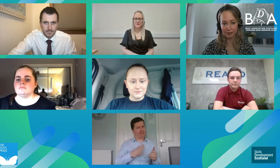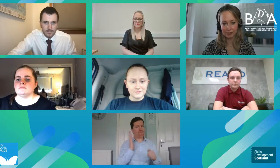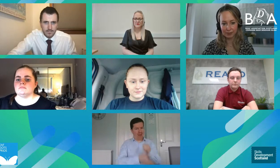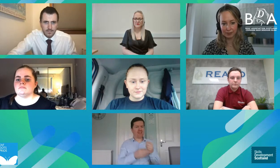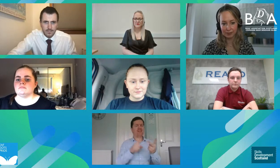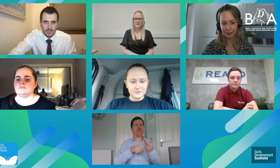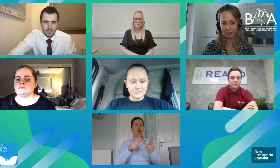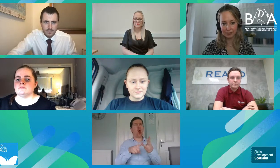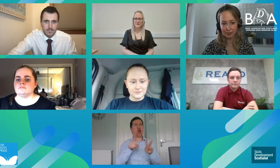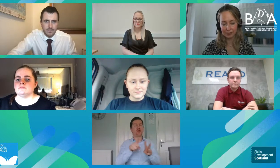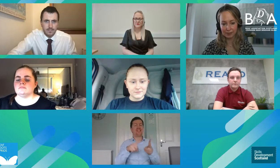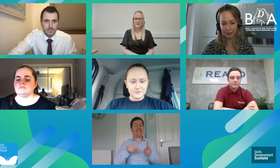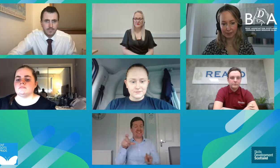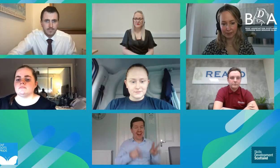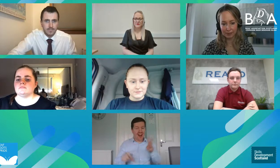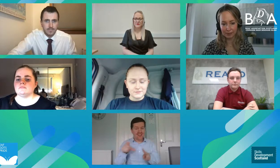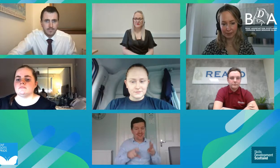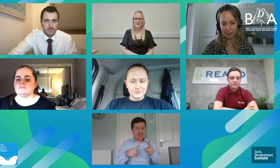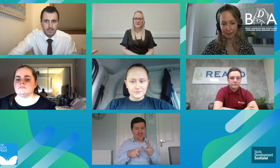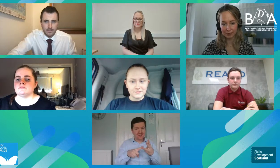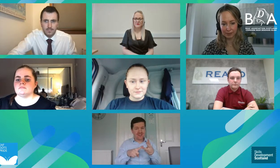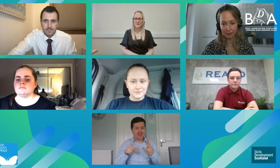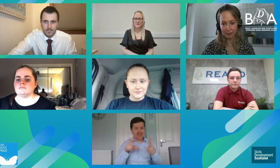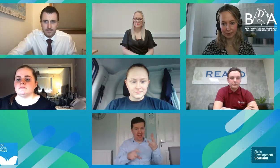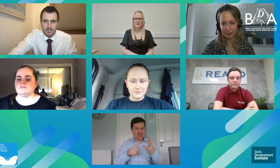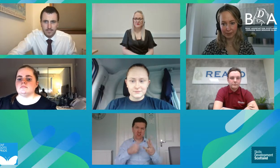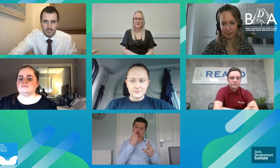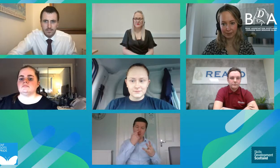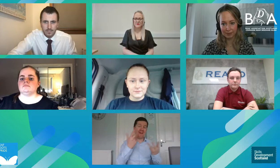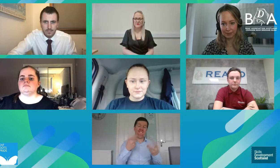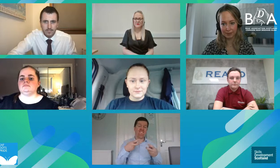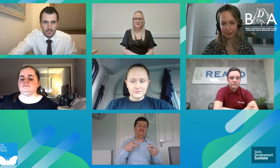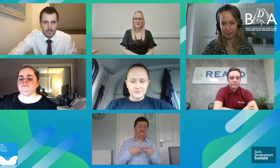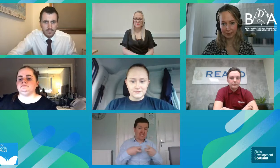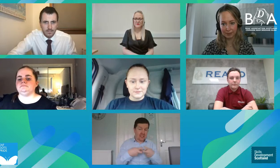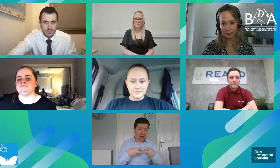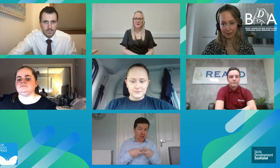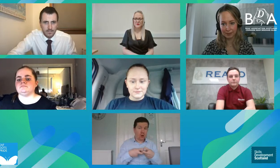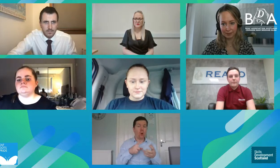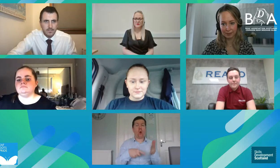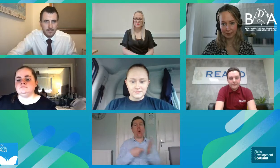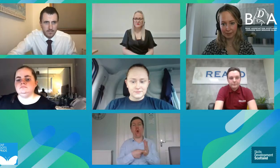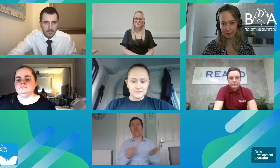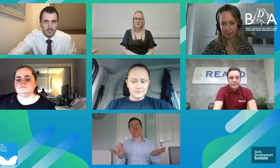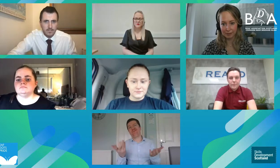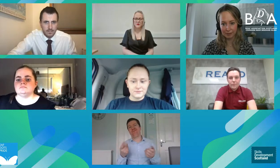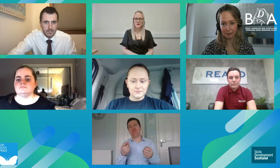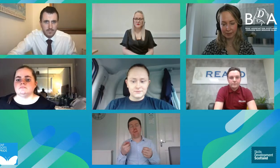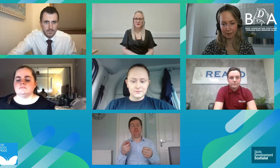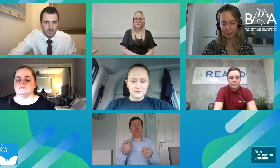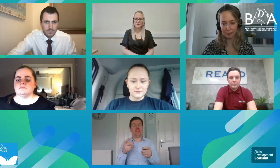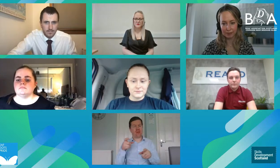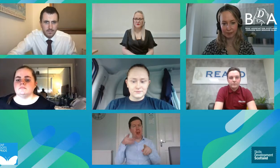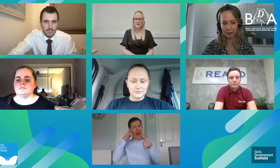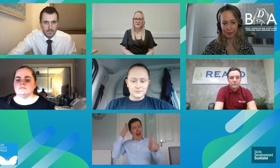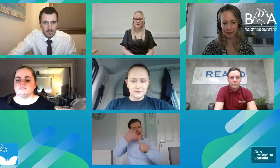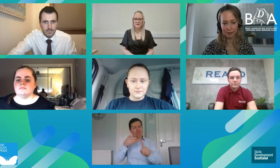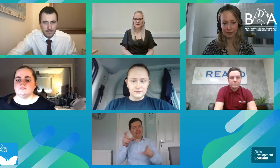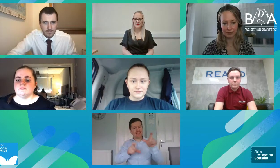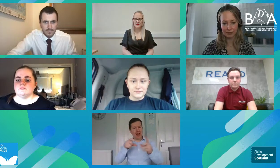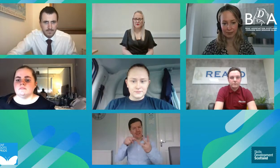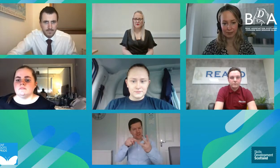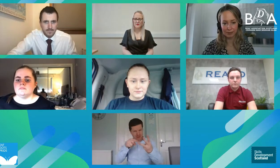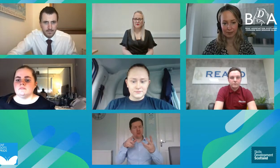So for English and maths, you do need to have your qualifications in that and one science. So that could